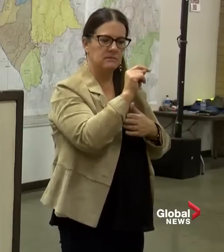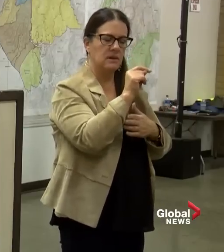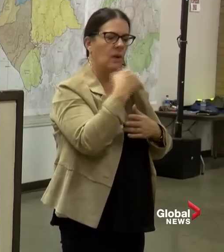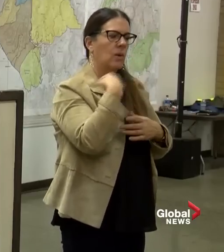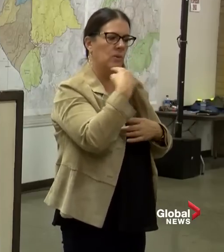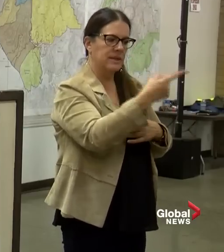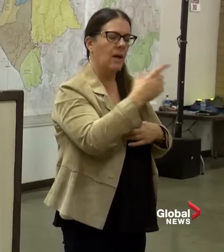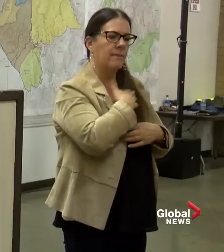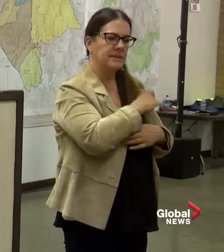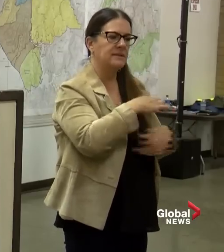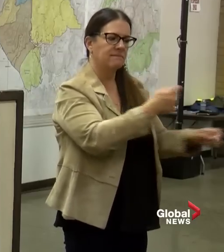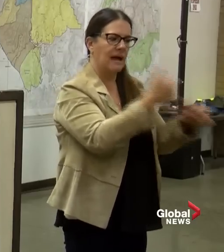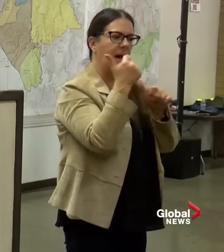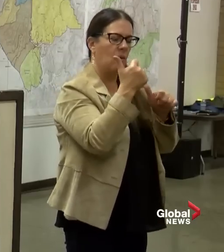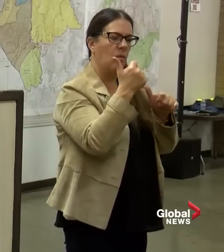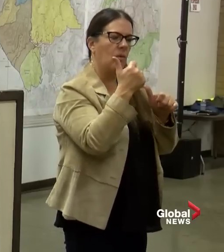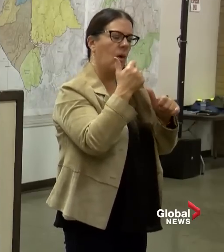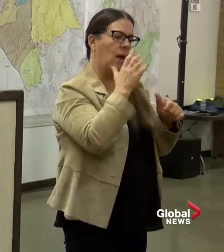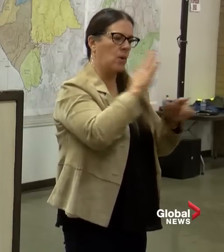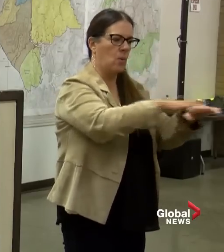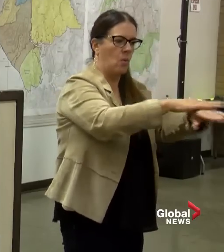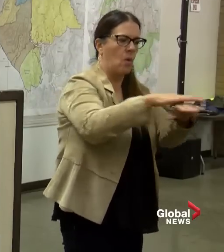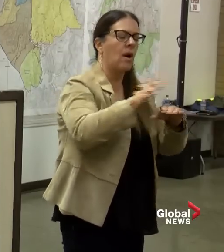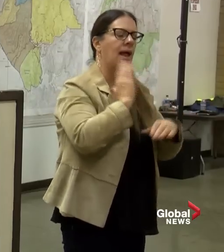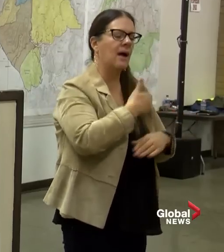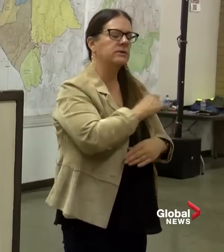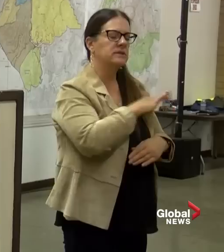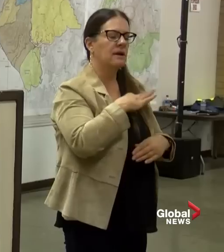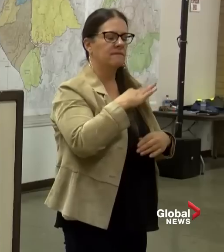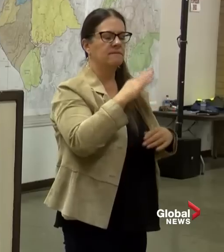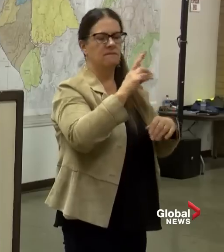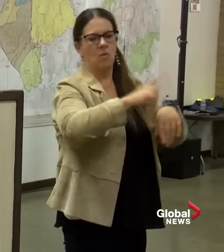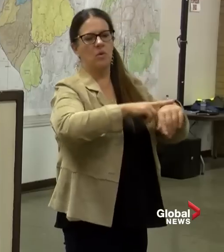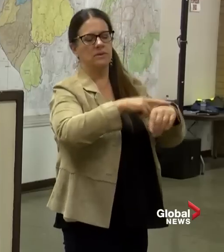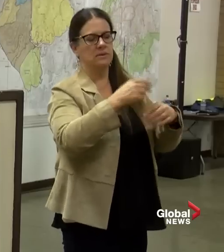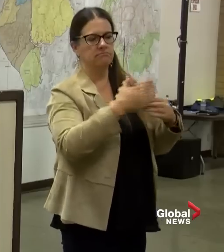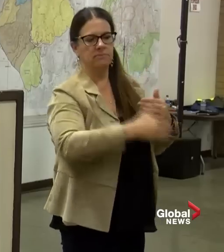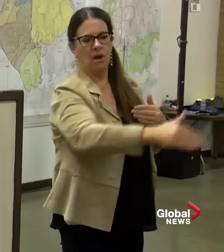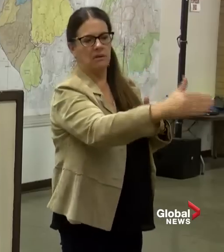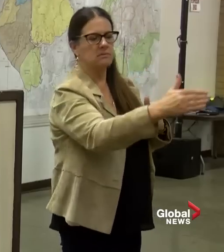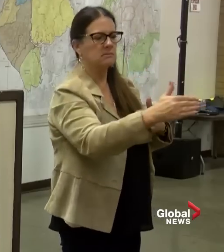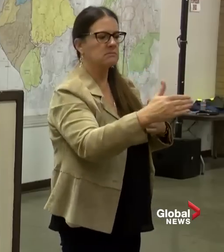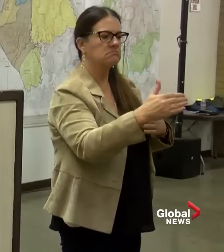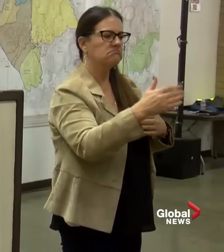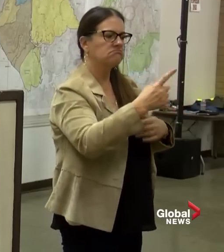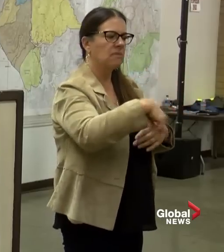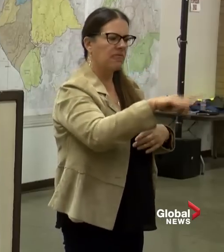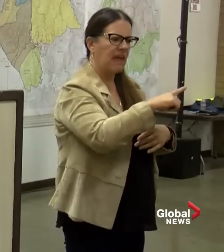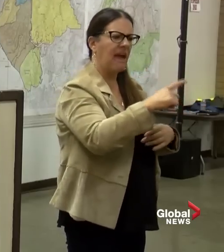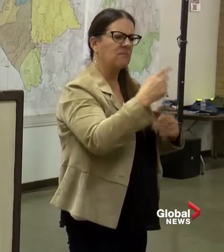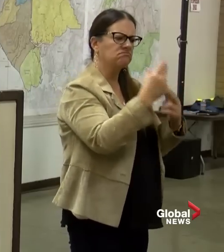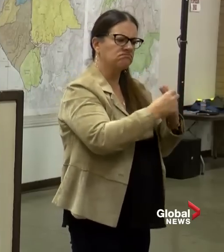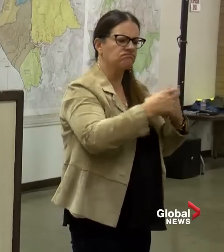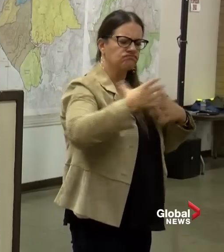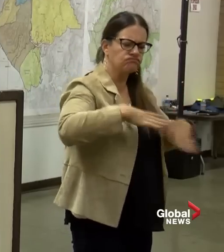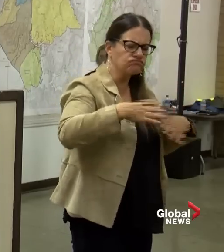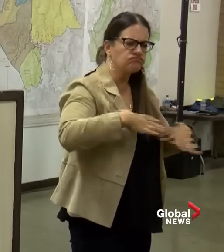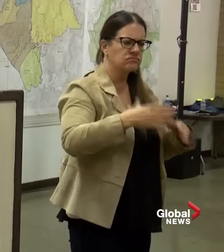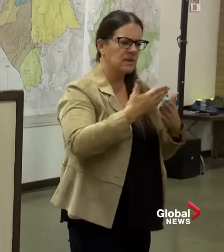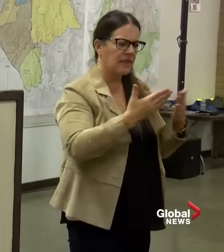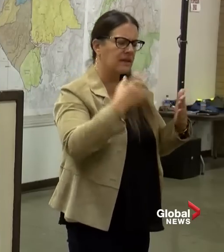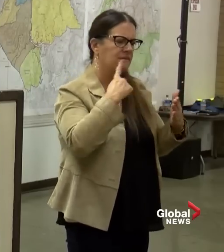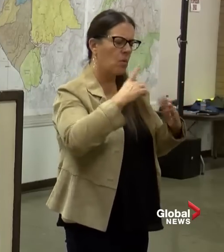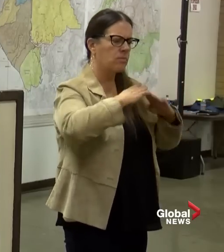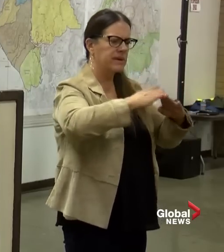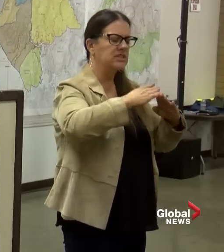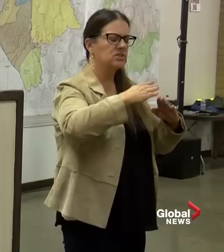from there or make sure that they're aware of it. Beyond that, of course, they have the standard kind of rain gear that they have to wear in inclement